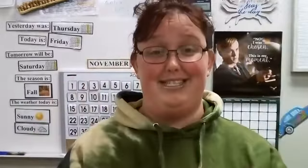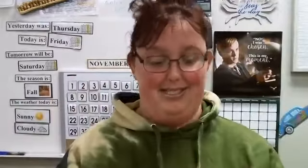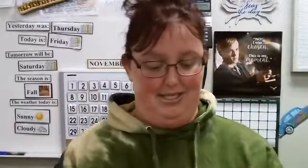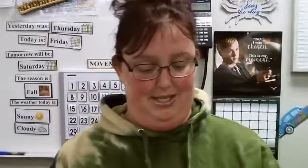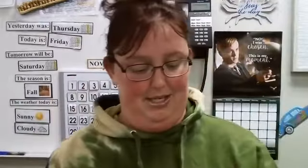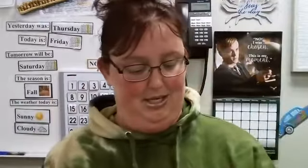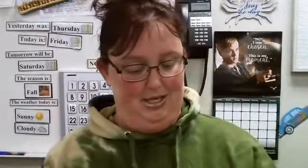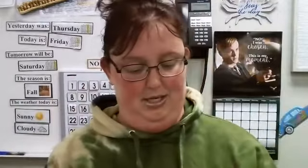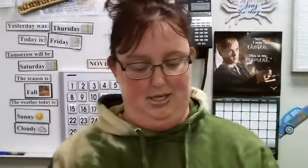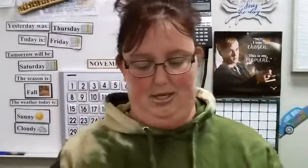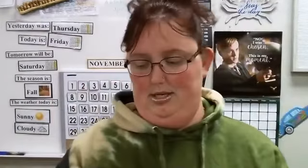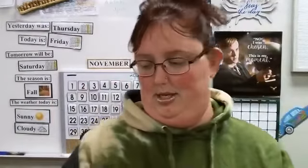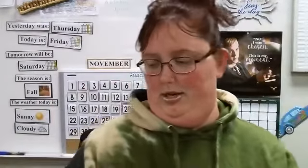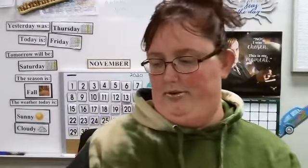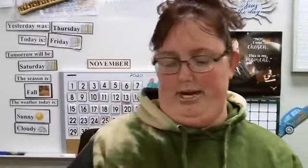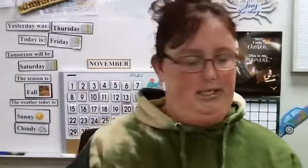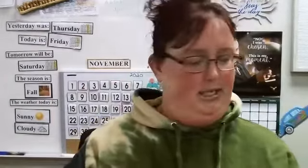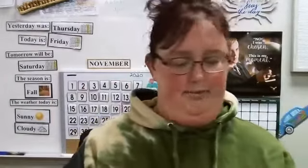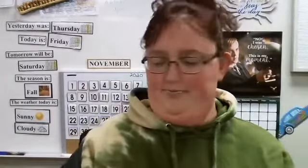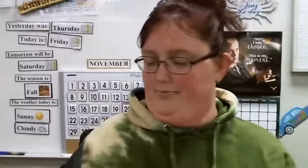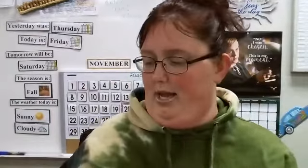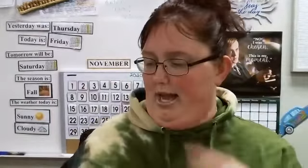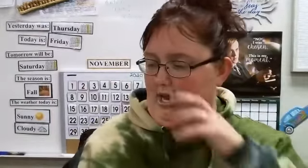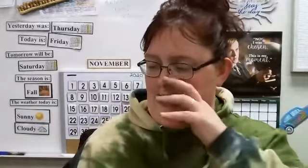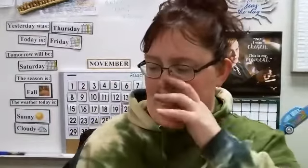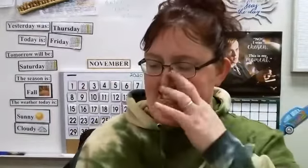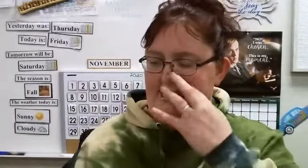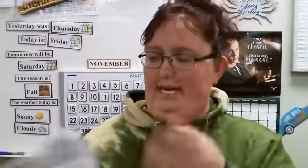feelings. All right. And lastly,